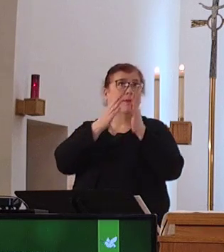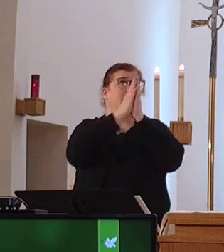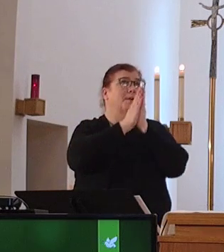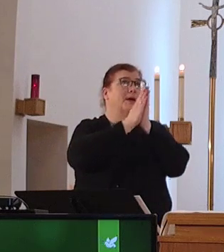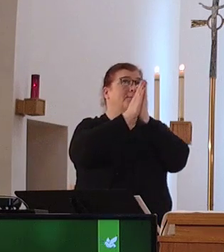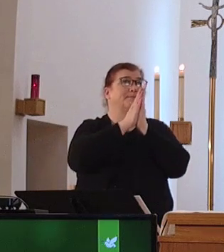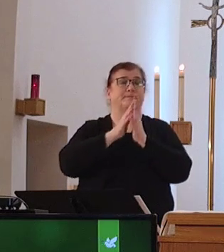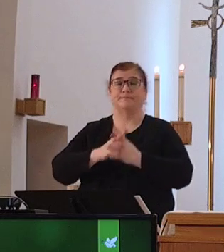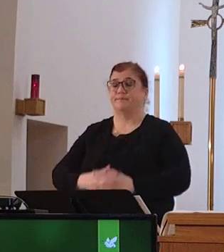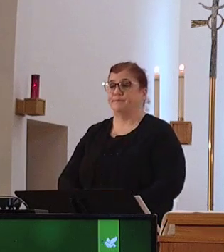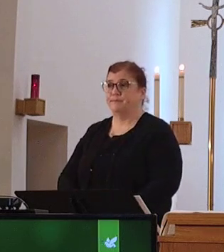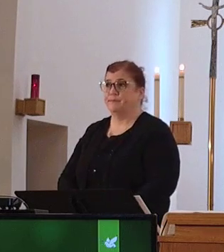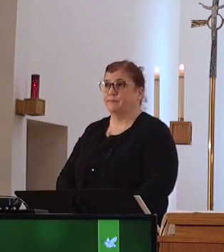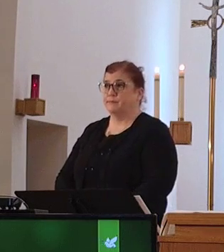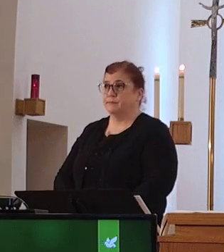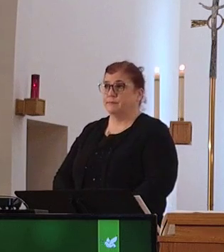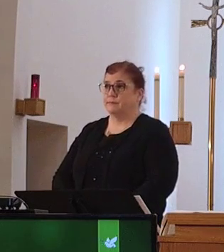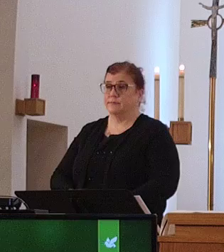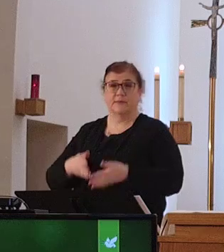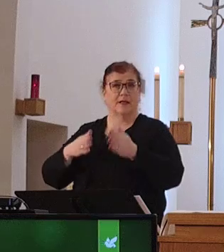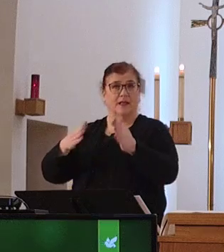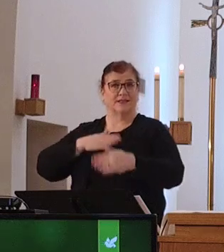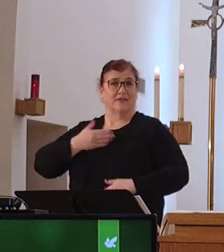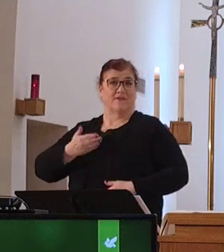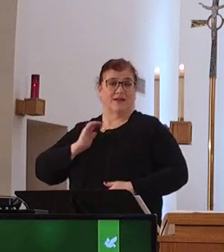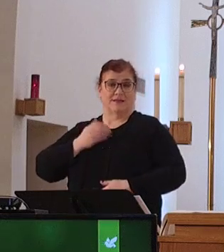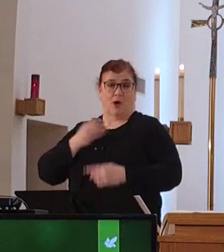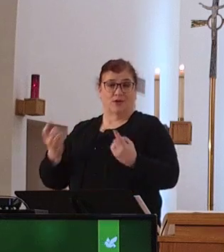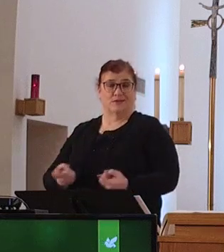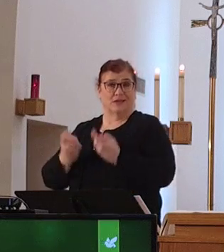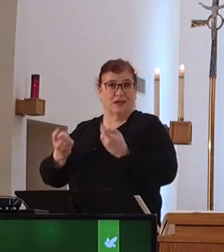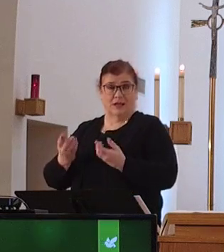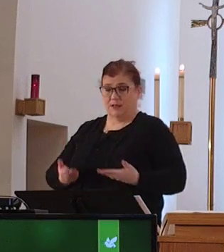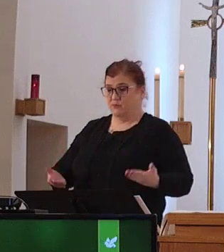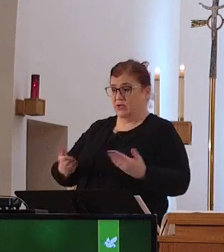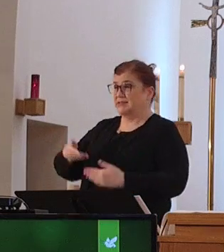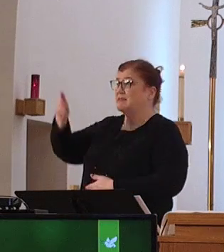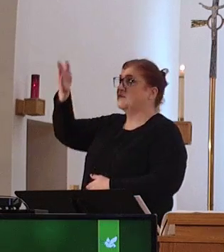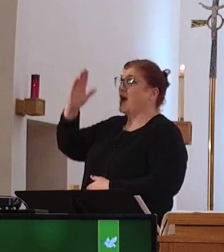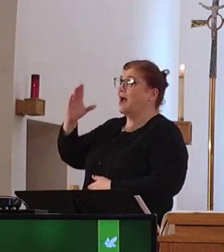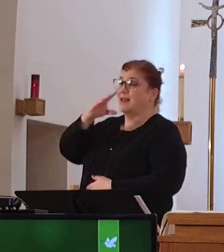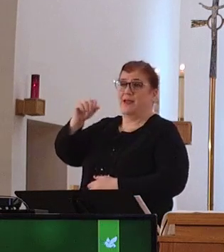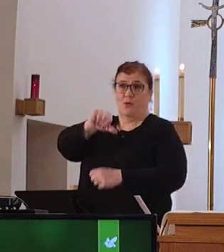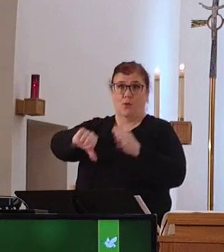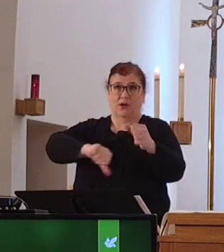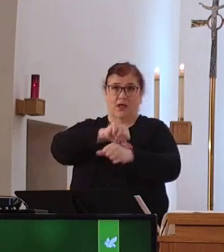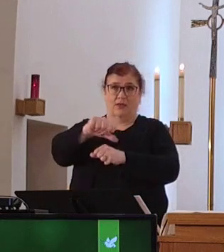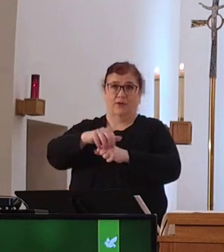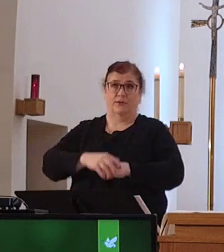Amen. Let us confess our sin in the presence of God and of one another.